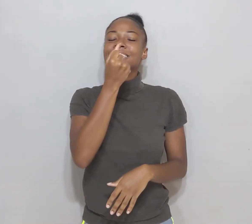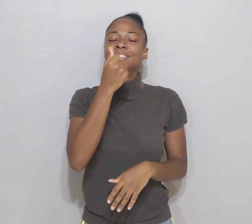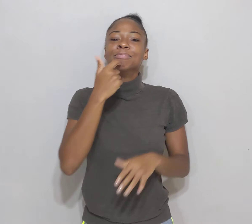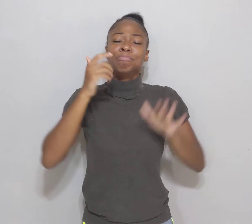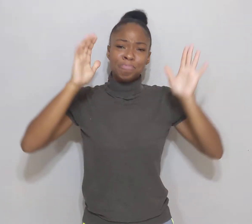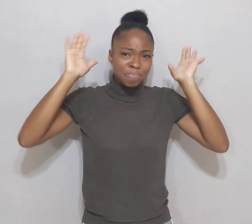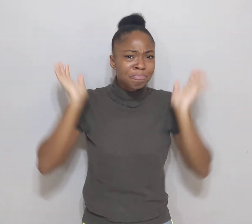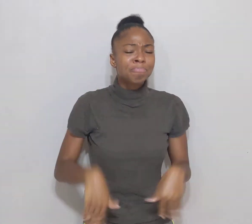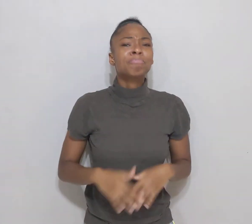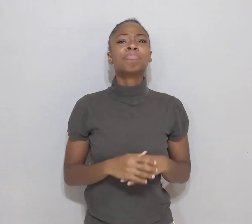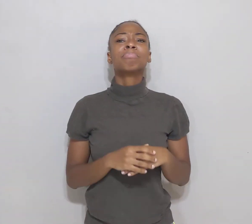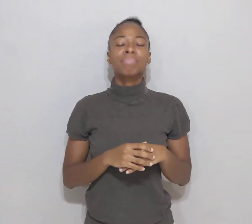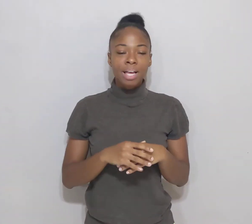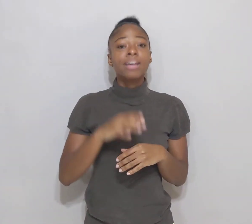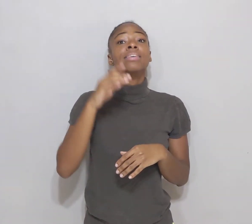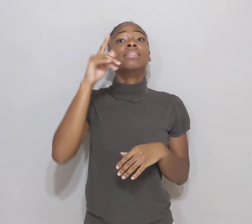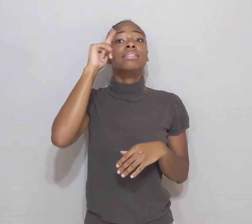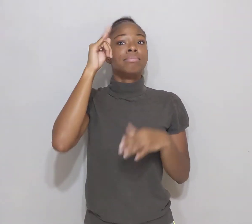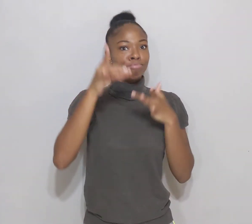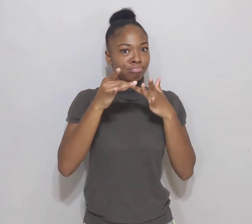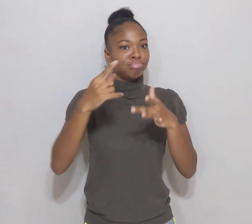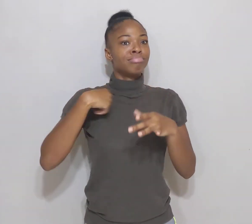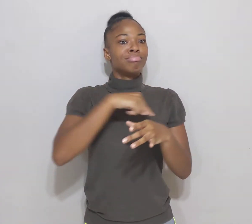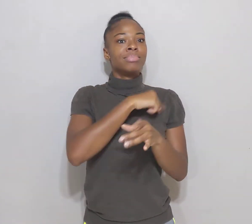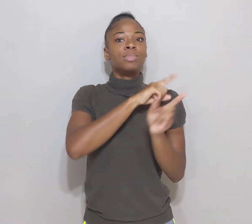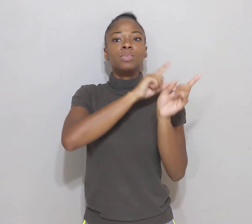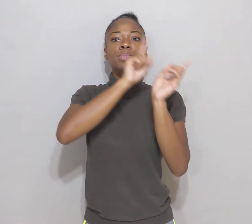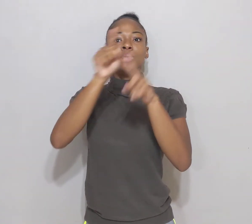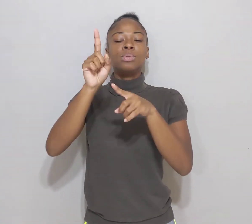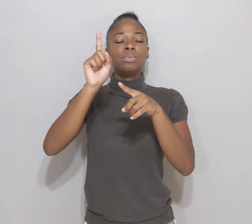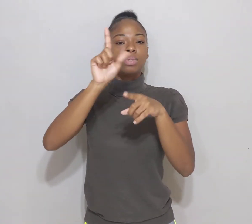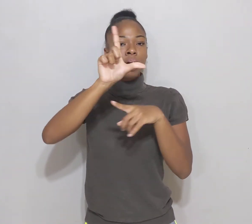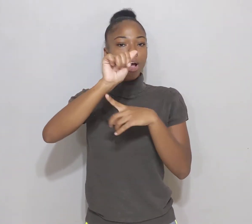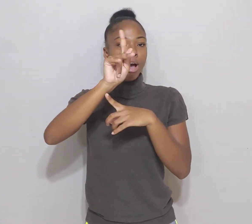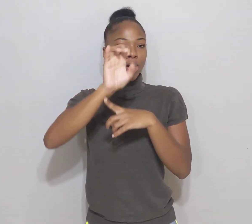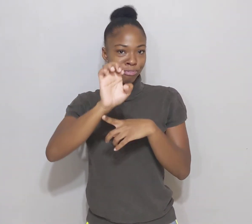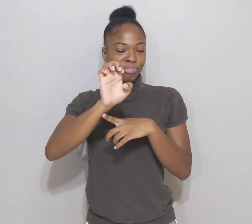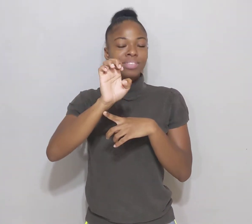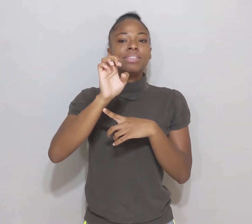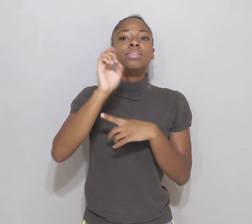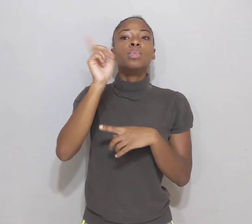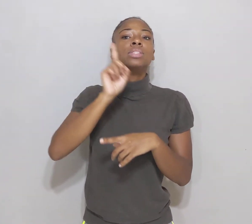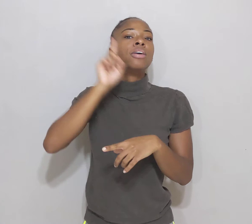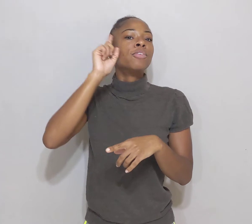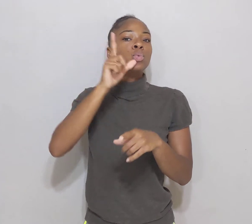gospel. So we're like, "Oh, it's okay." Then he led us to a lake